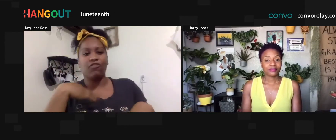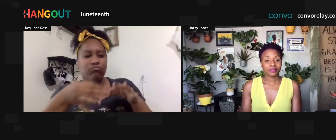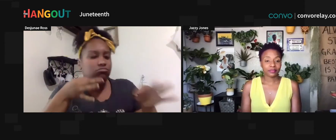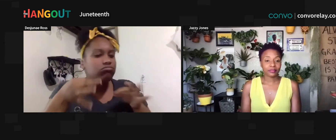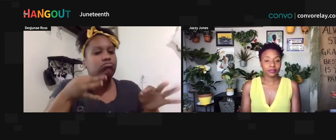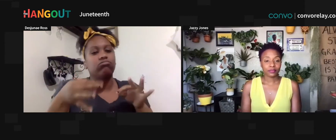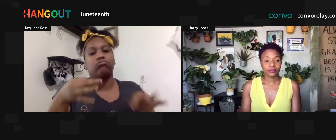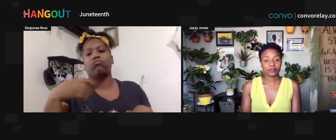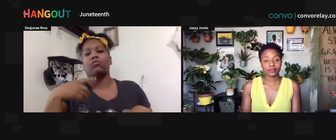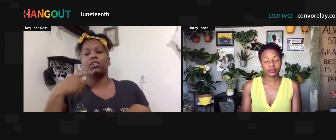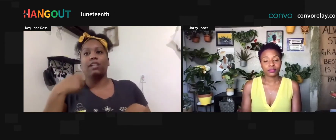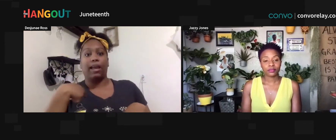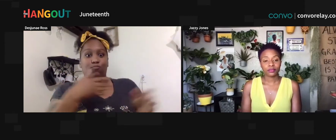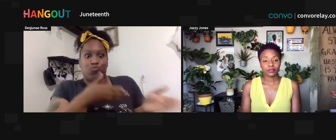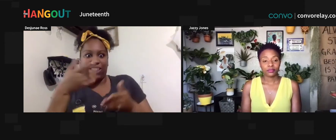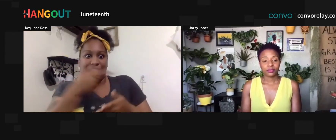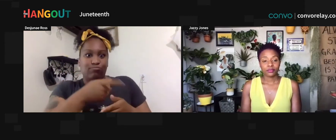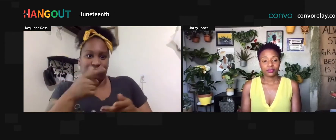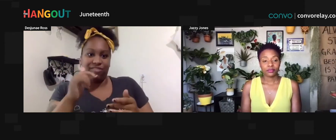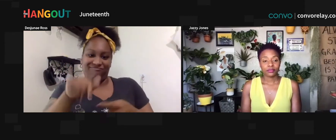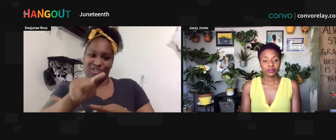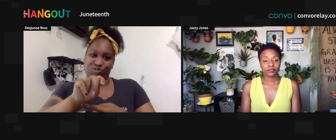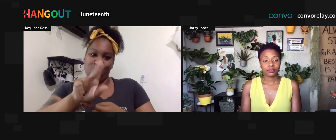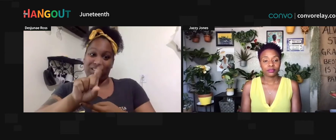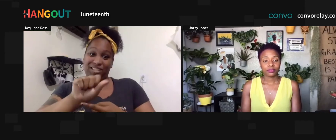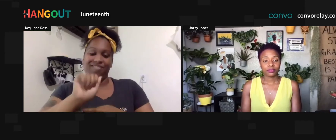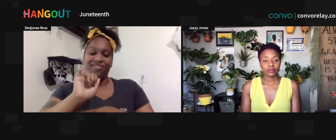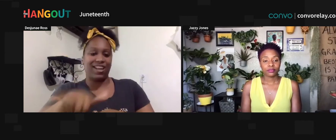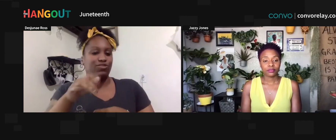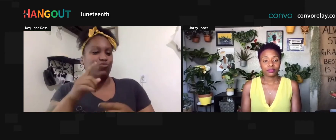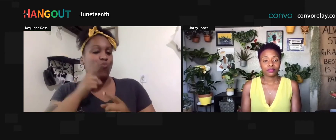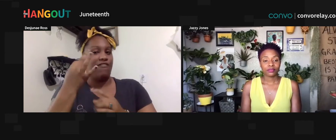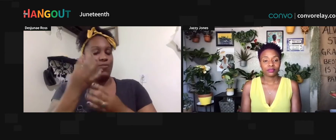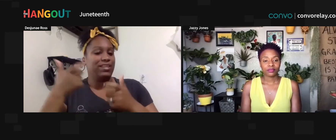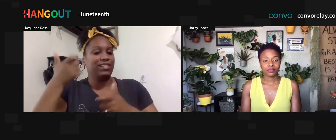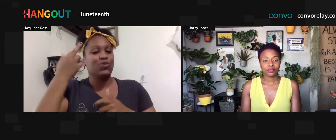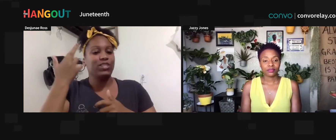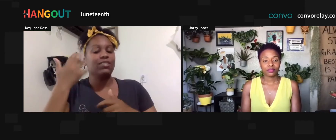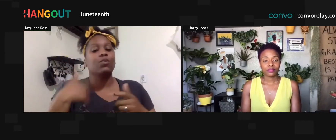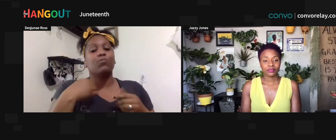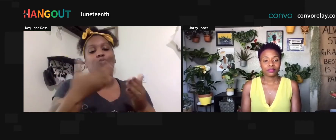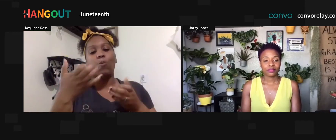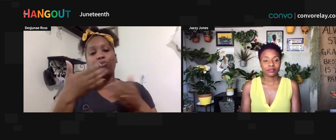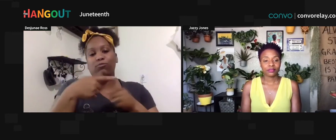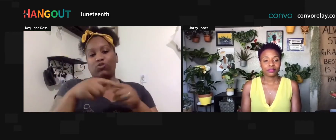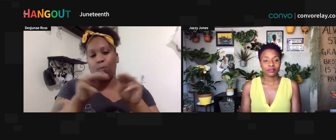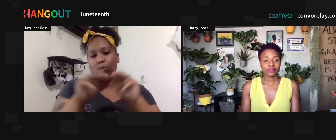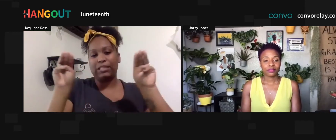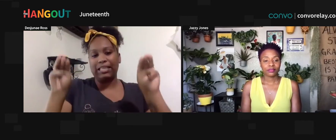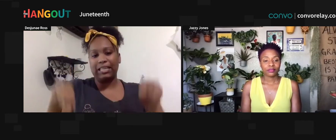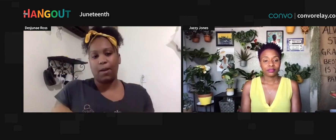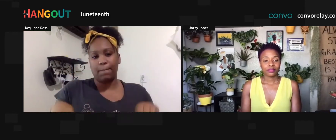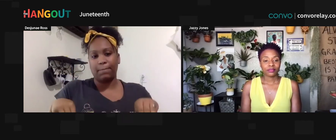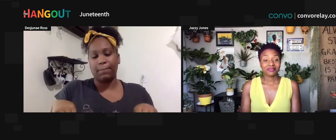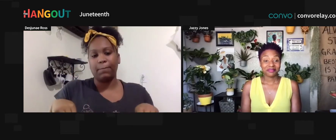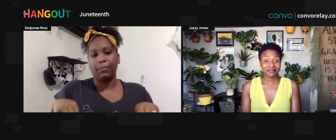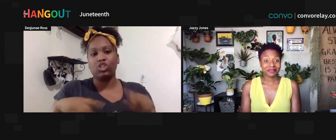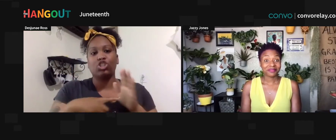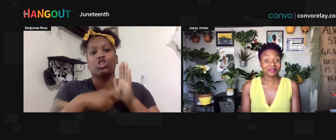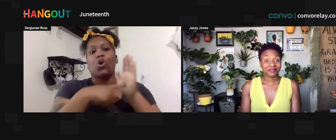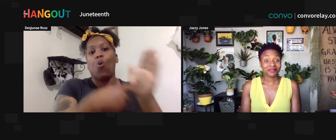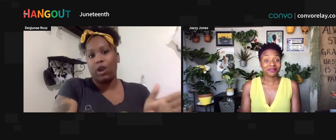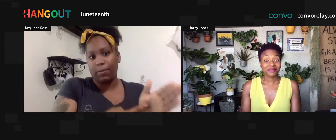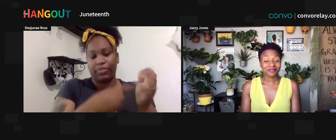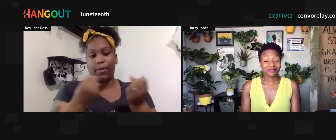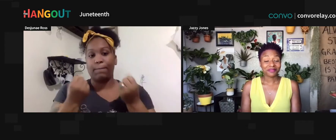now that, you know, independence is here, June 19th is being celebrated, I want to bring him to Tulsa. I definitely want to make sure that he's